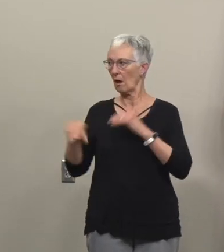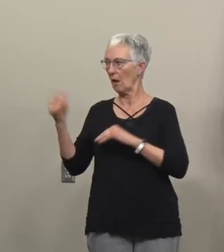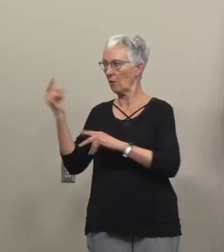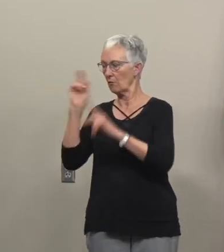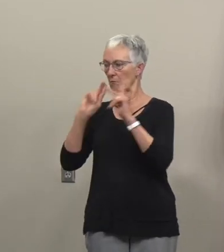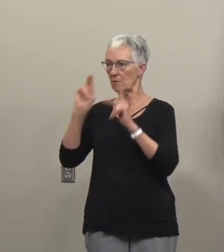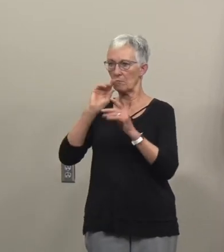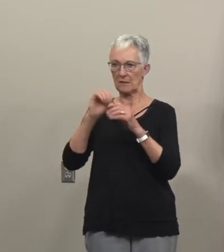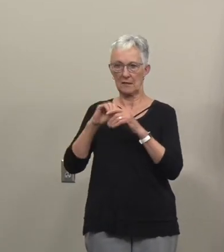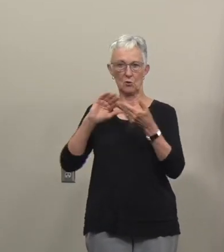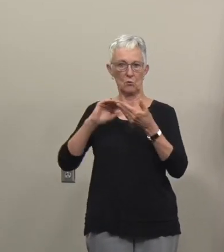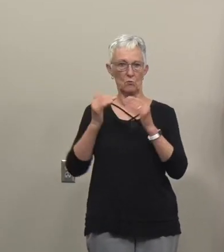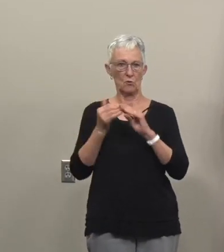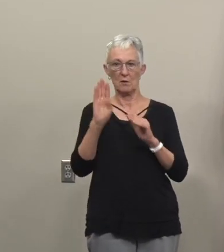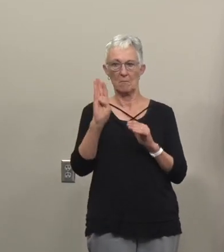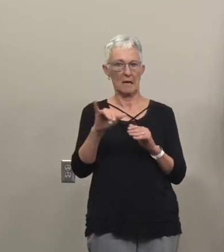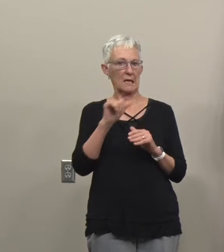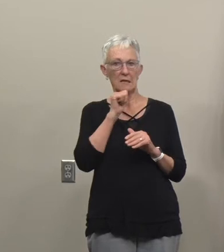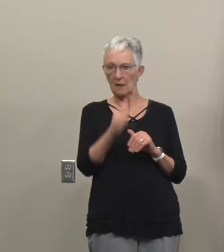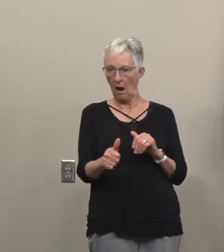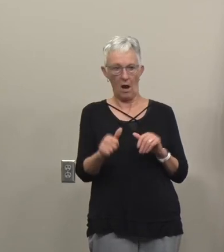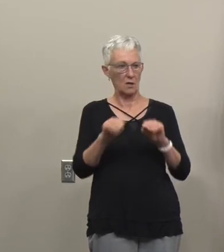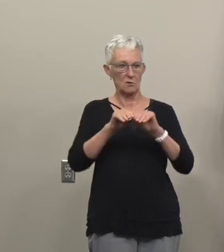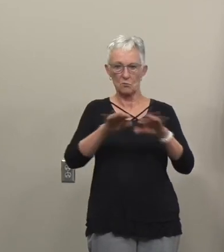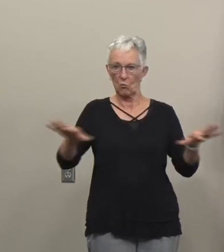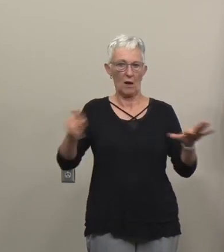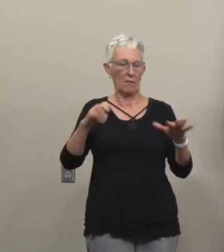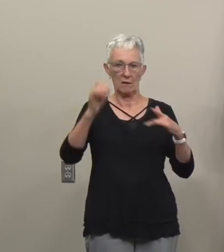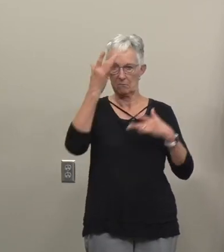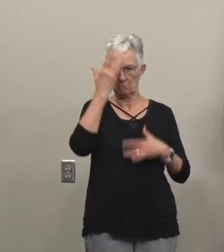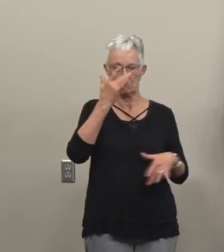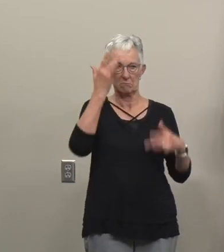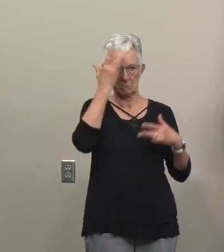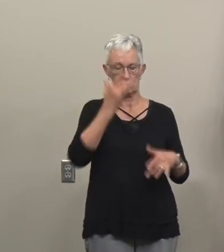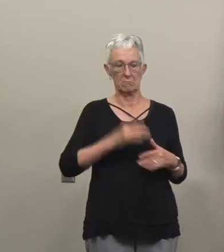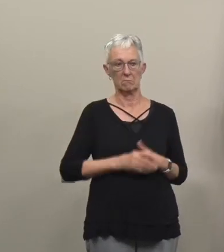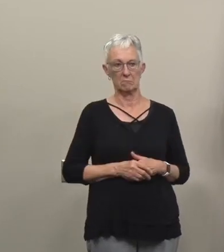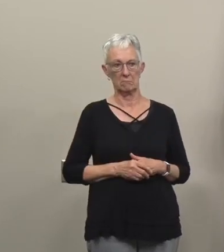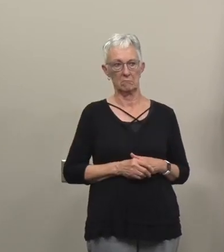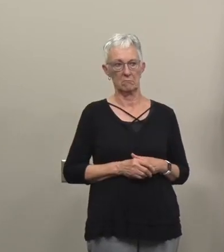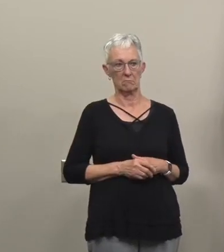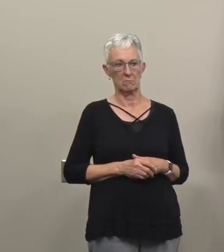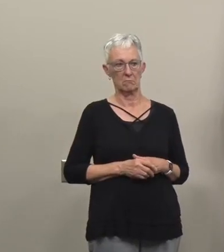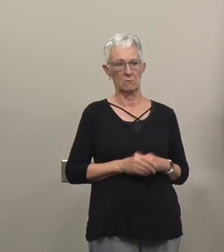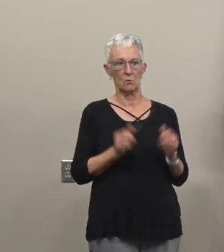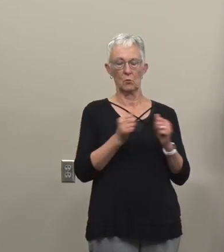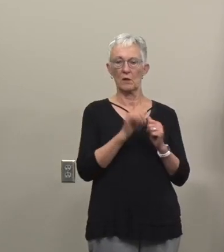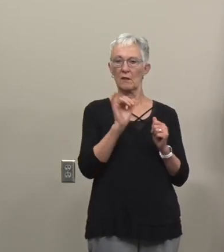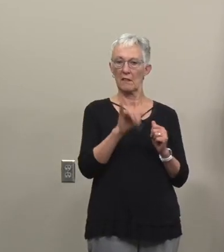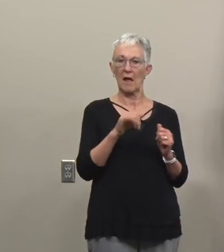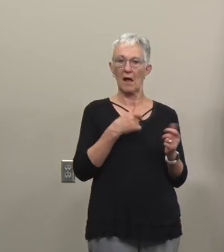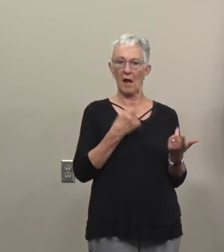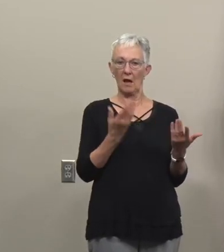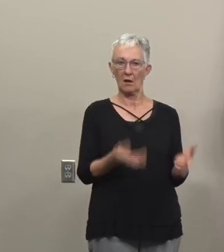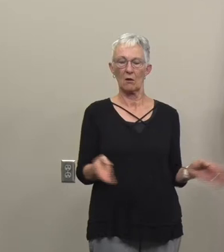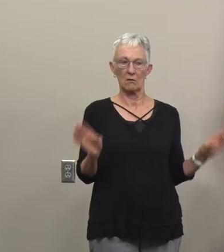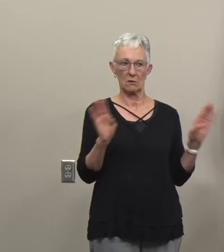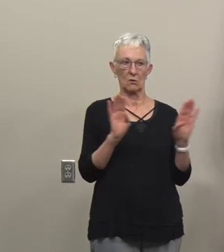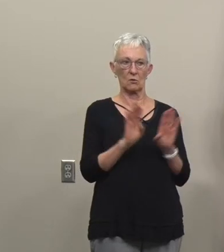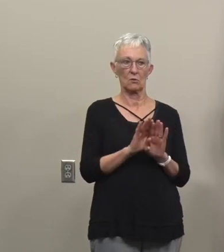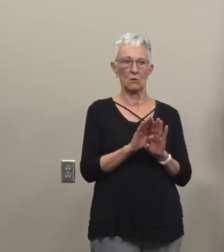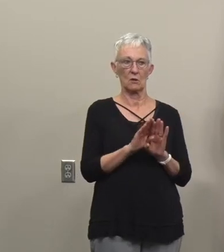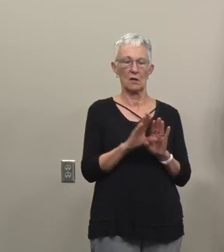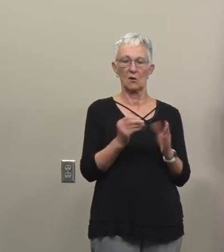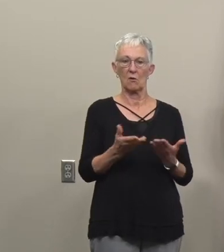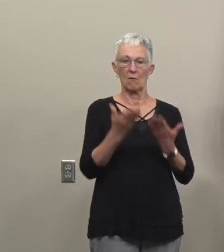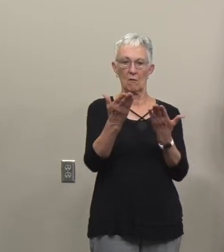the precious gift of freedom given to us by those who fought and died for our country. And with that, I would close and offer time